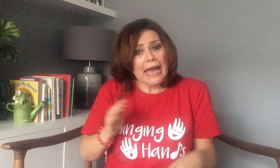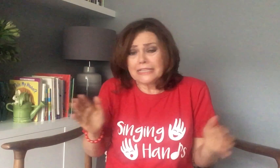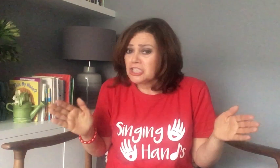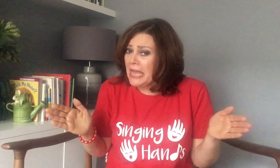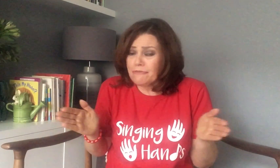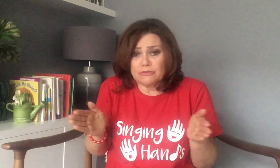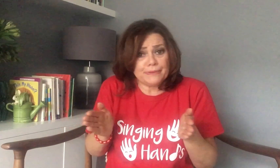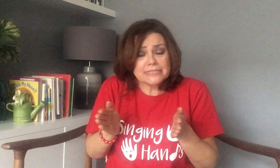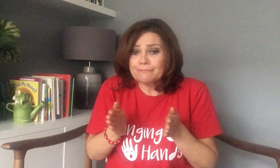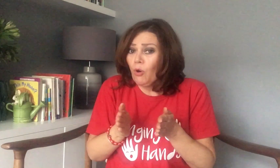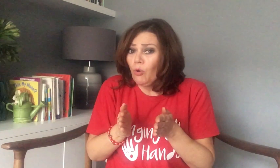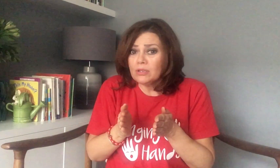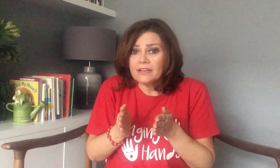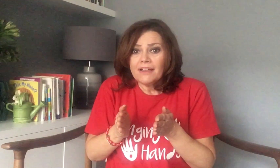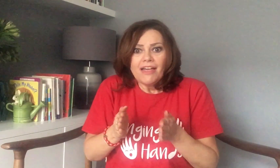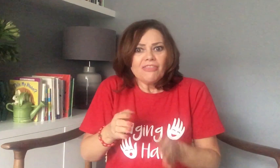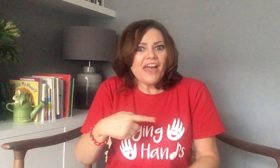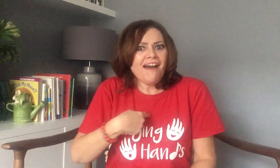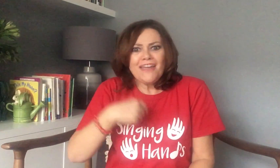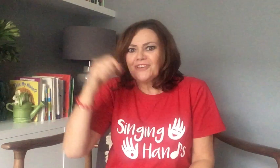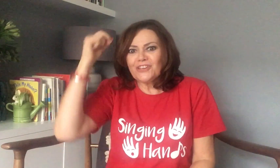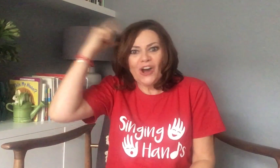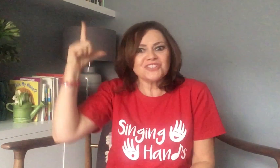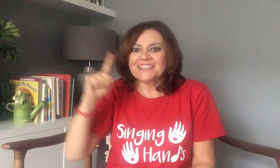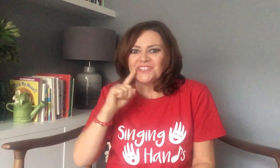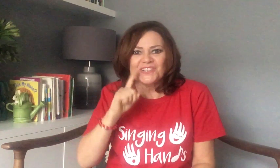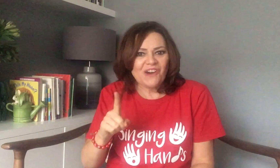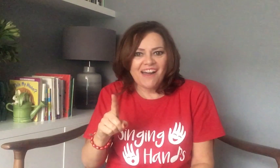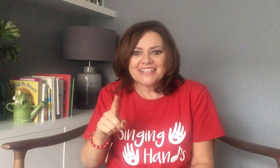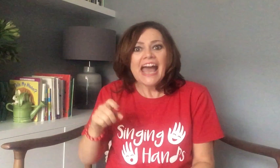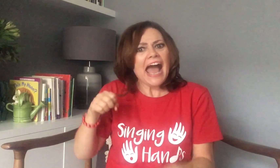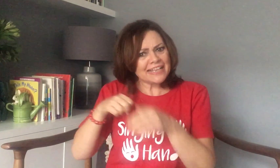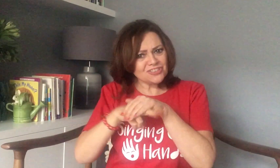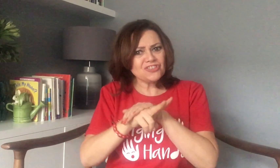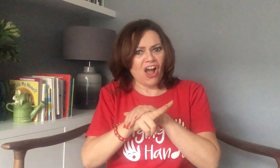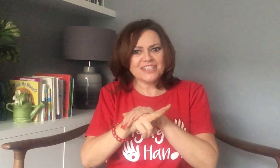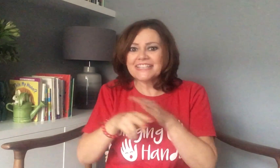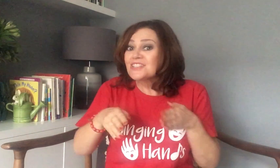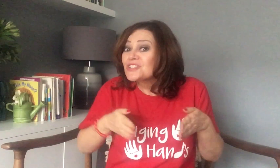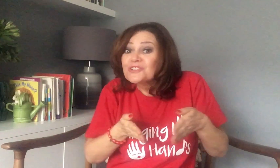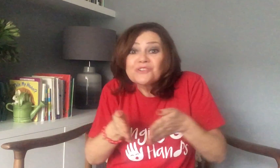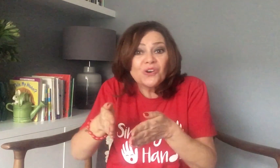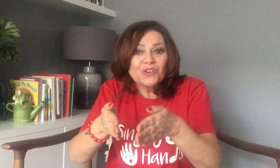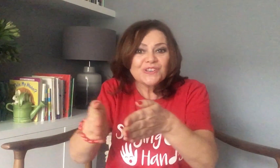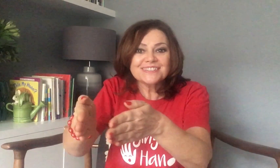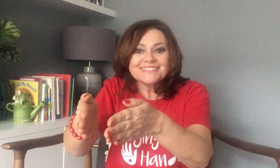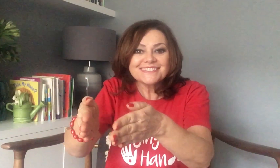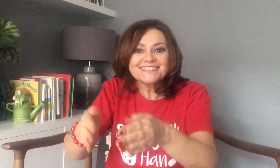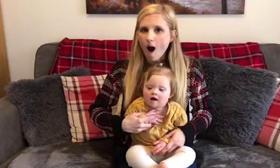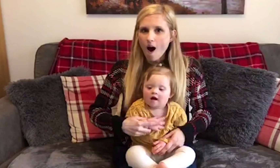and terribly small. Then I've got it, she cried, and started to crawl.